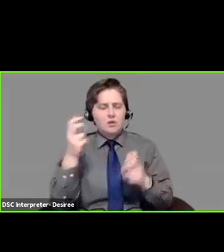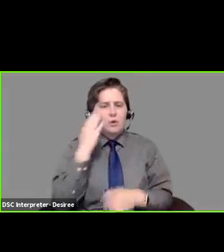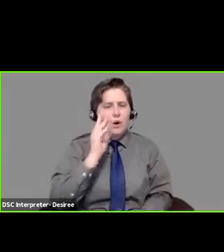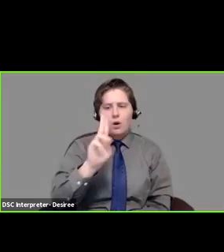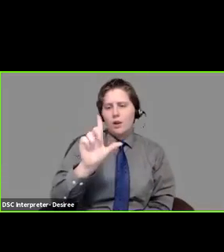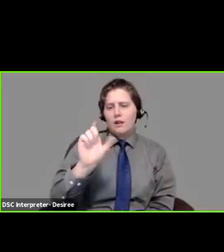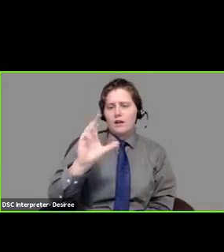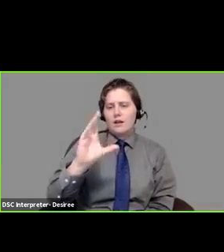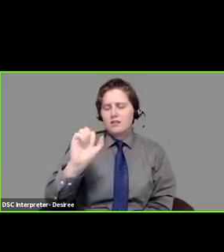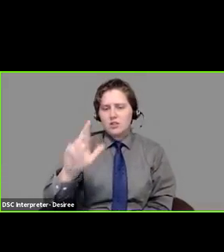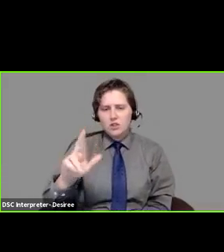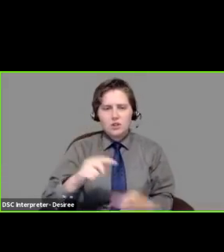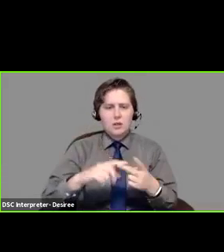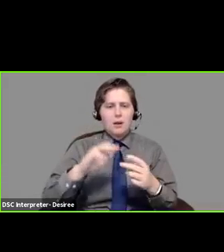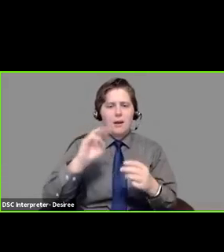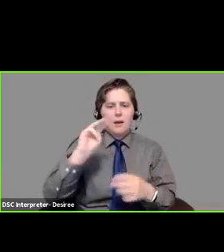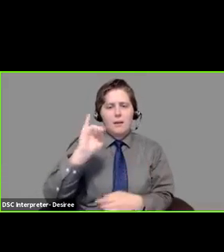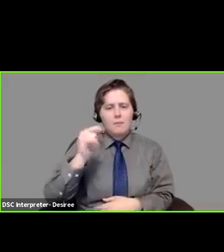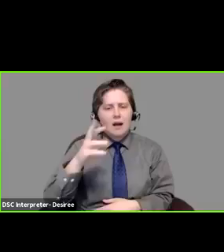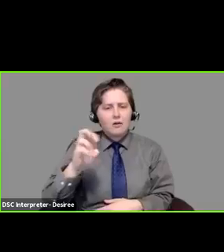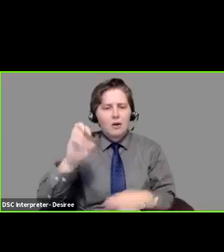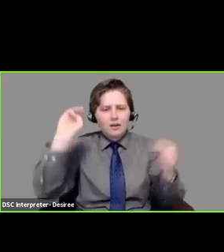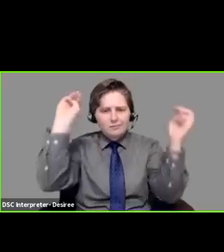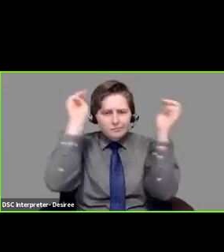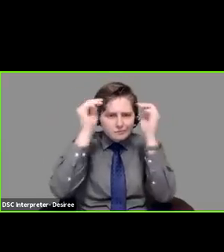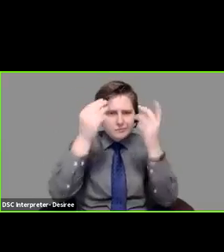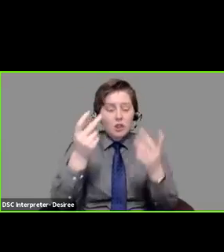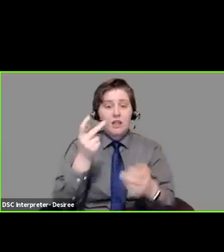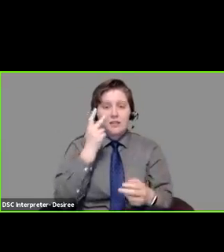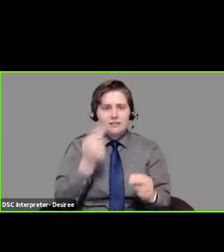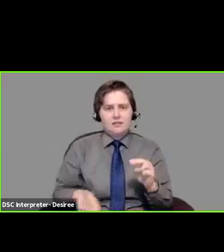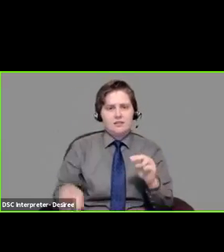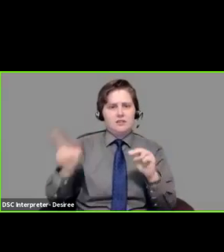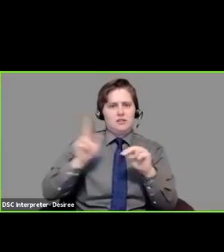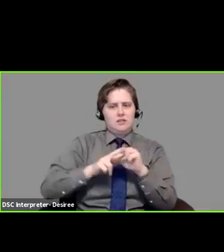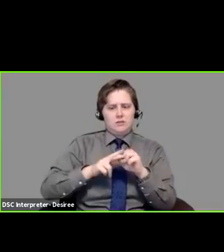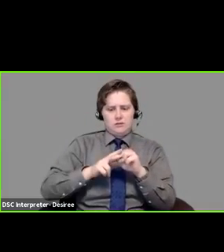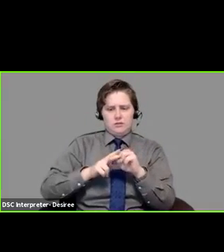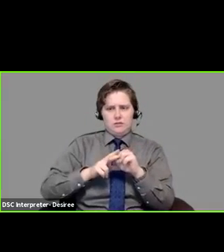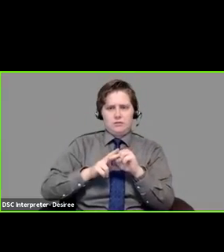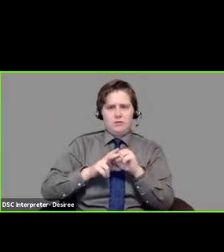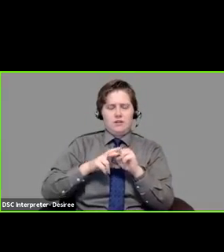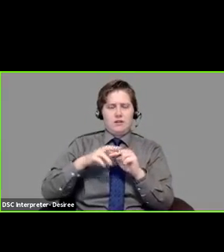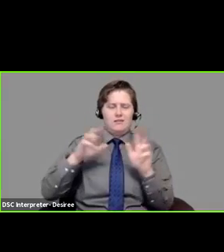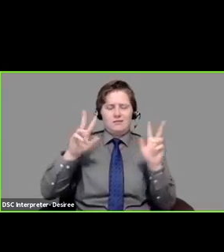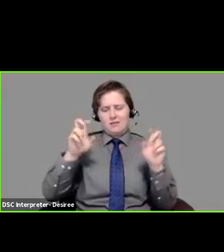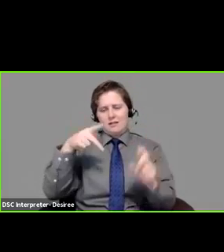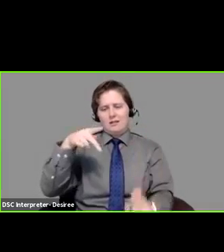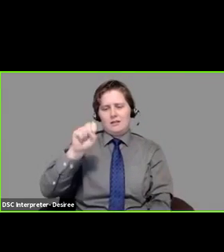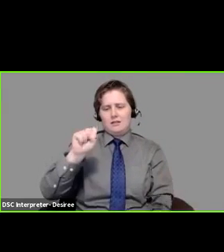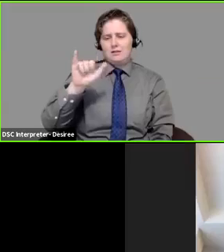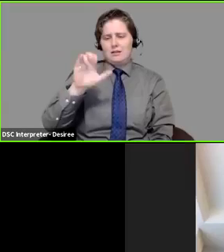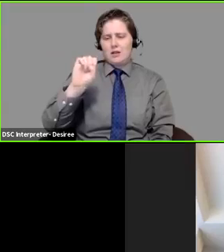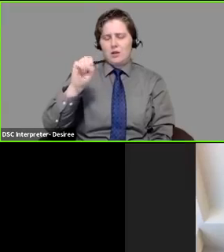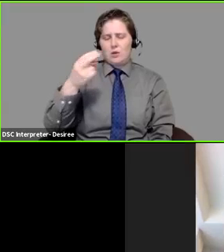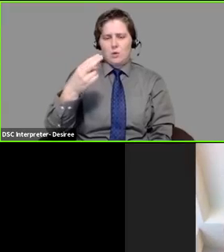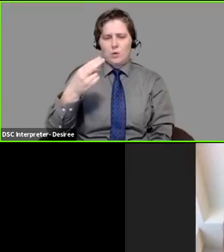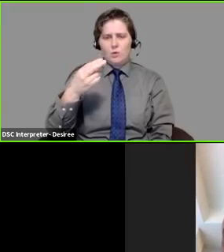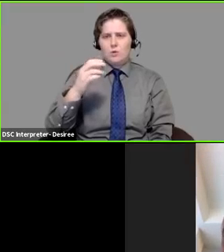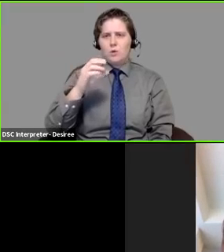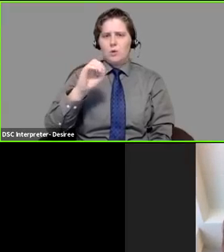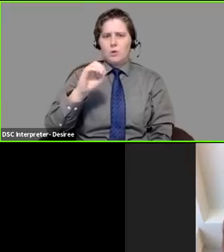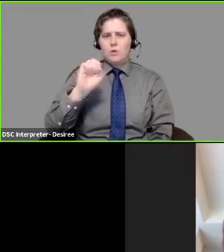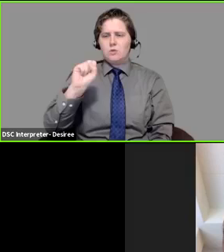or migraines or whatever, you see an uptick in the so-called psychosomatic disorders. So there